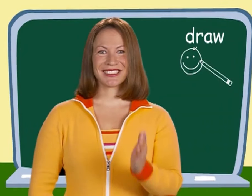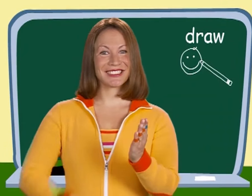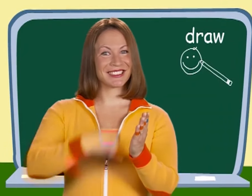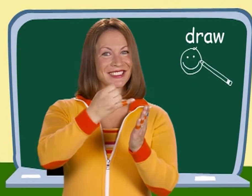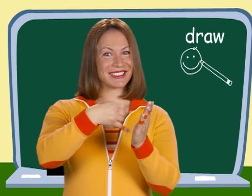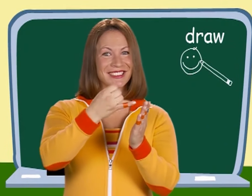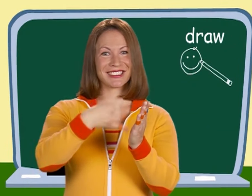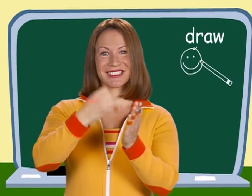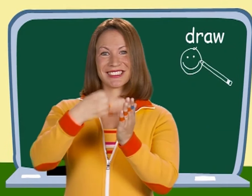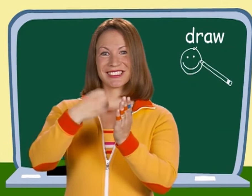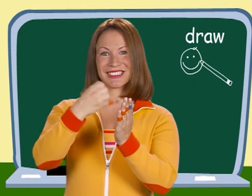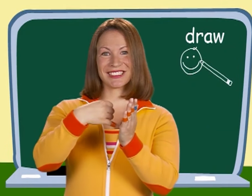Try it.